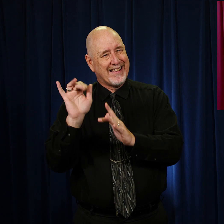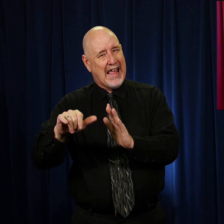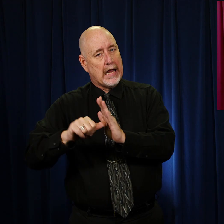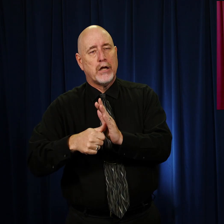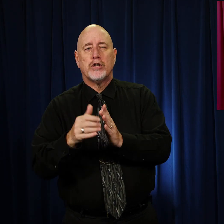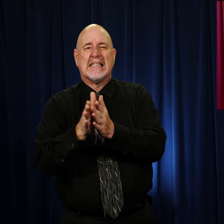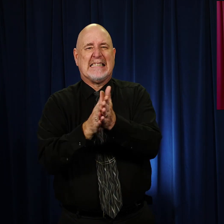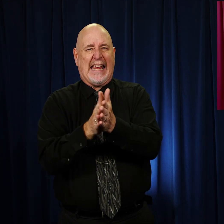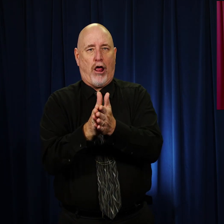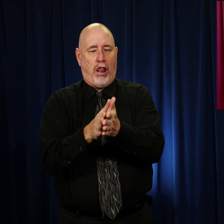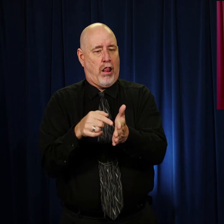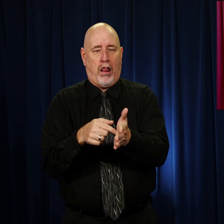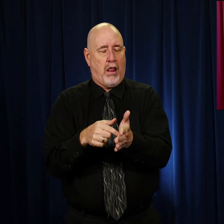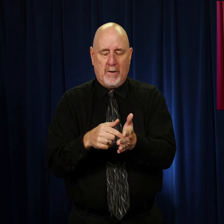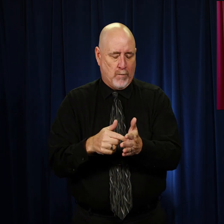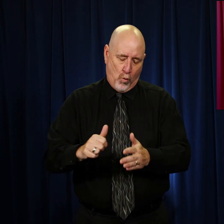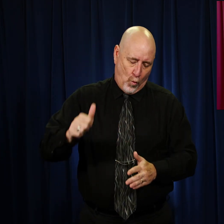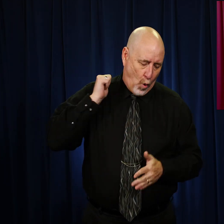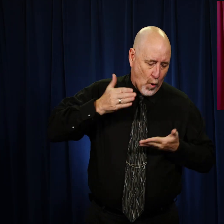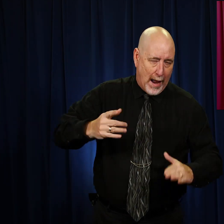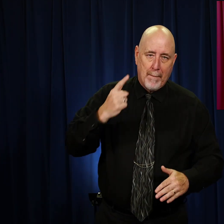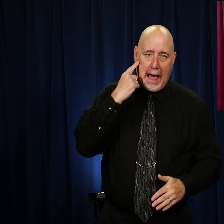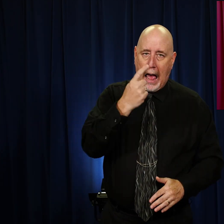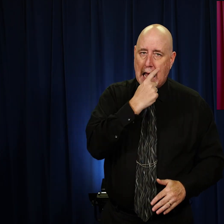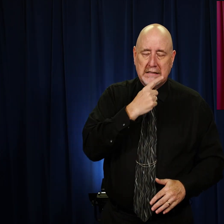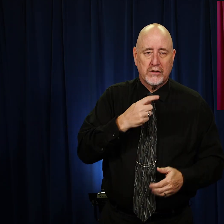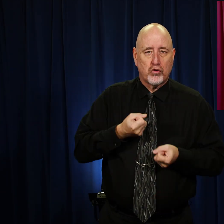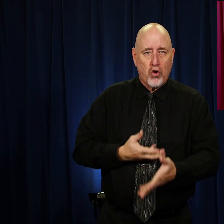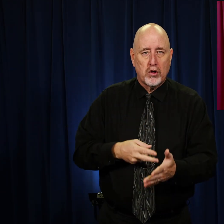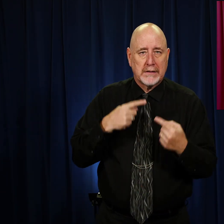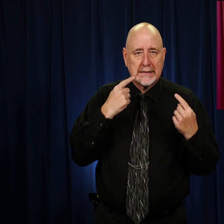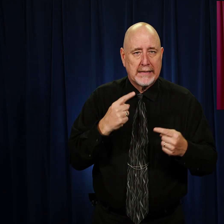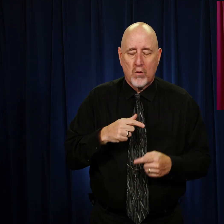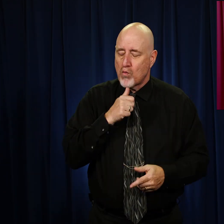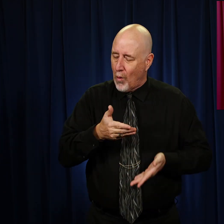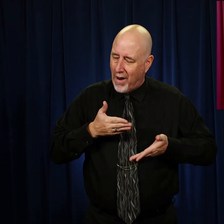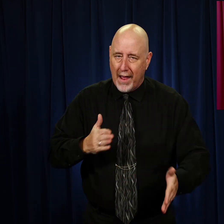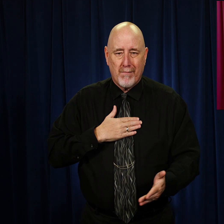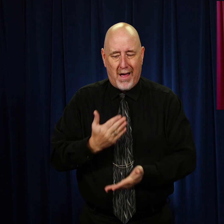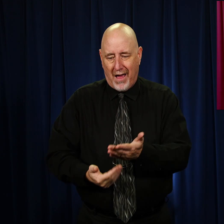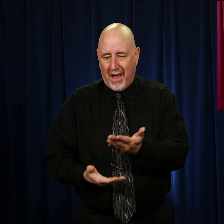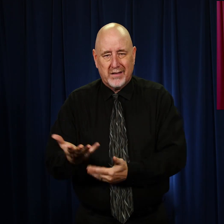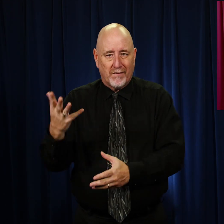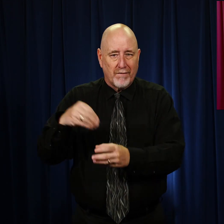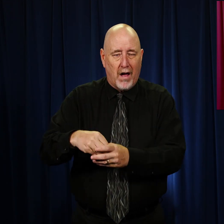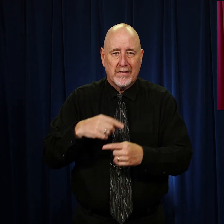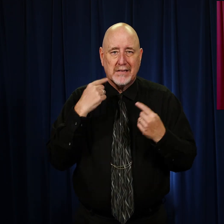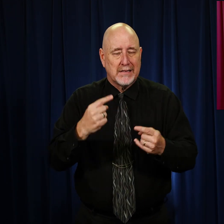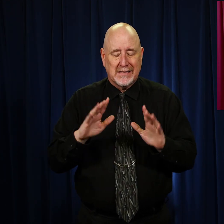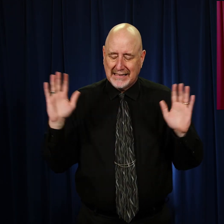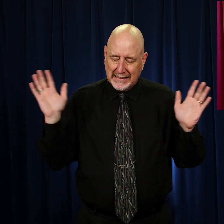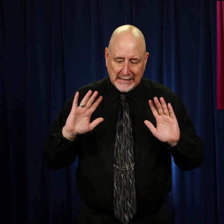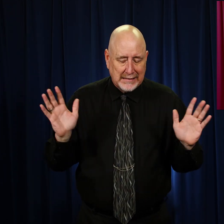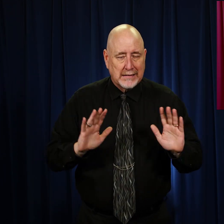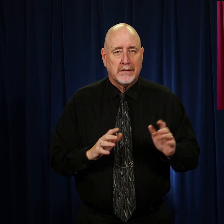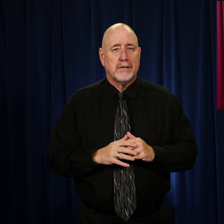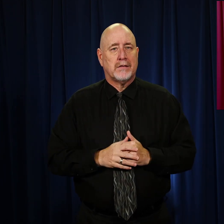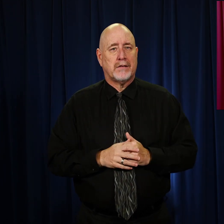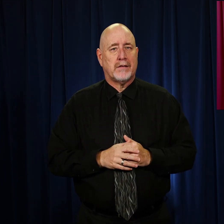of zeal that you're not going to allow your eyes to cause you to stumble. You're not going to allow your hands to commit